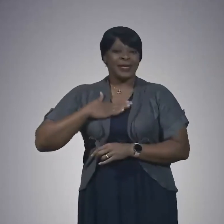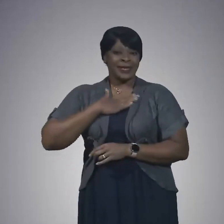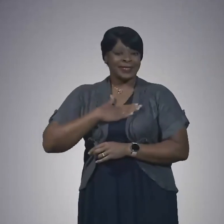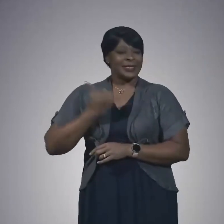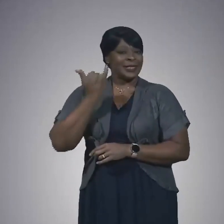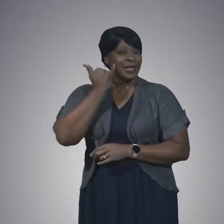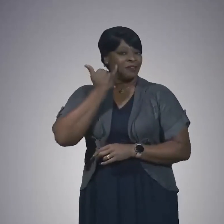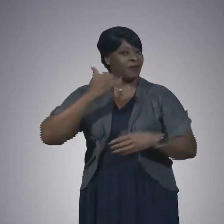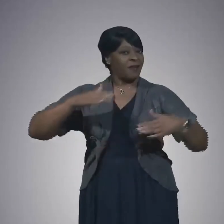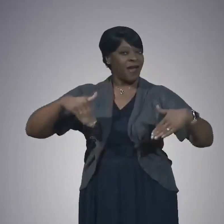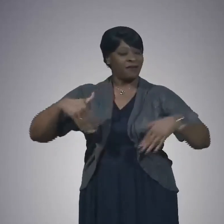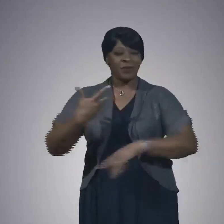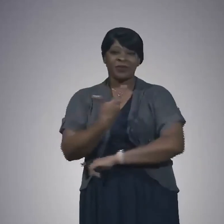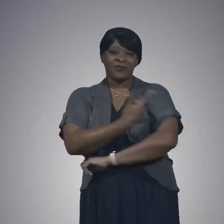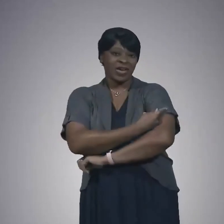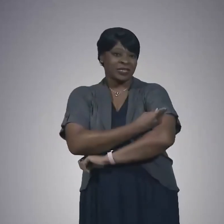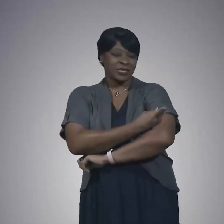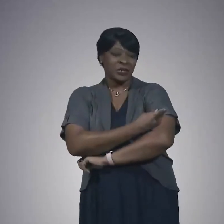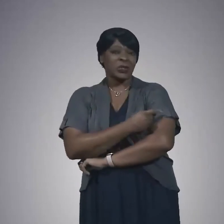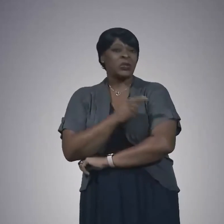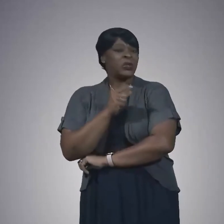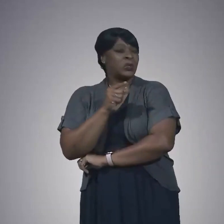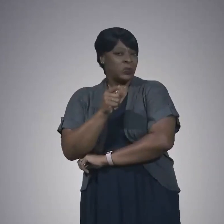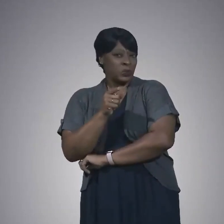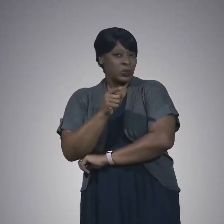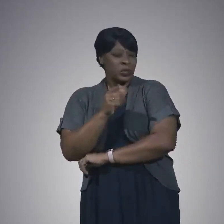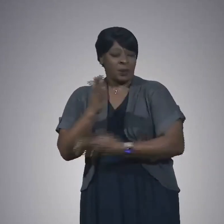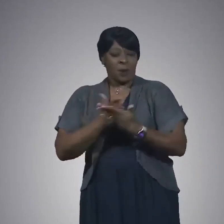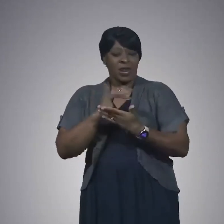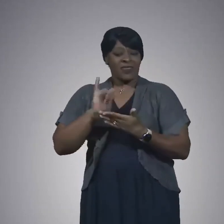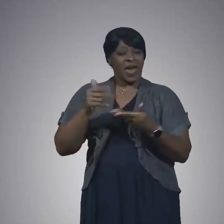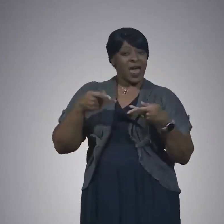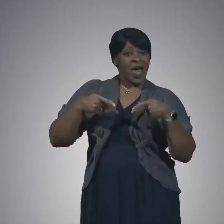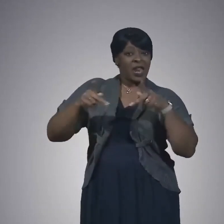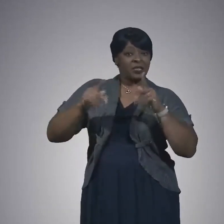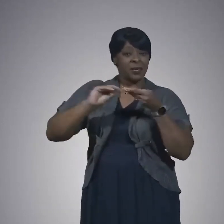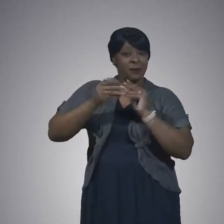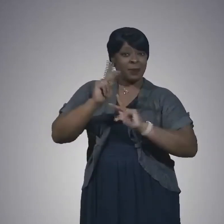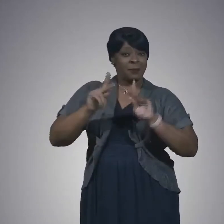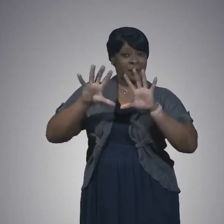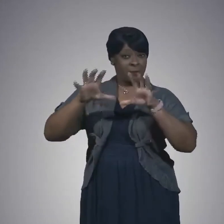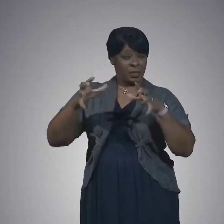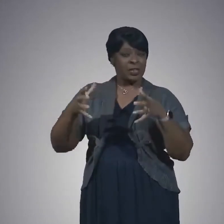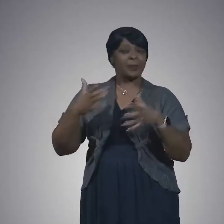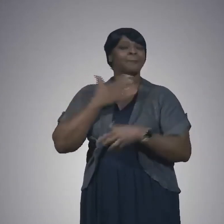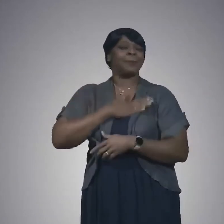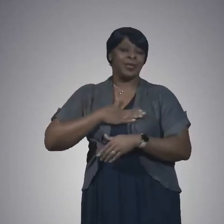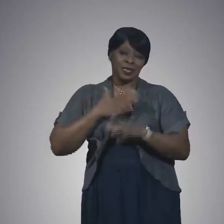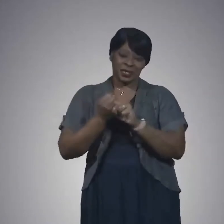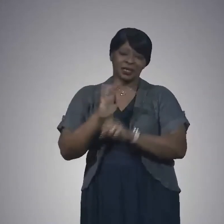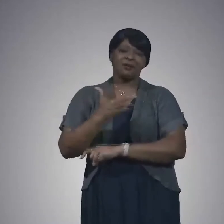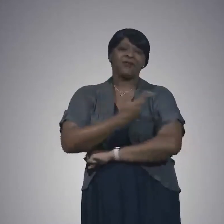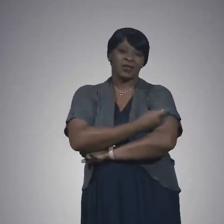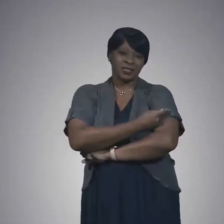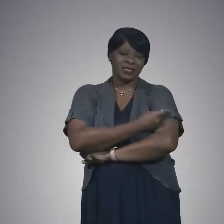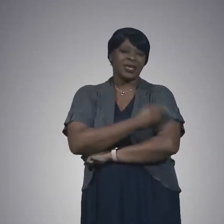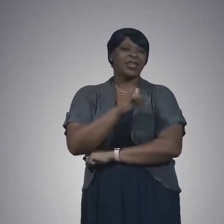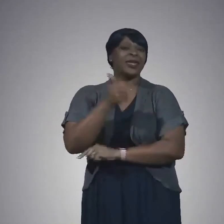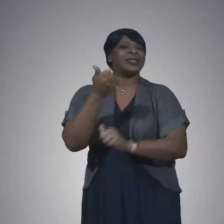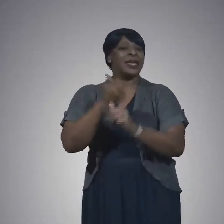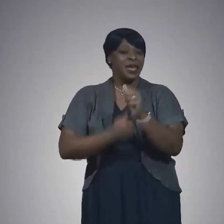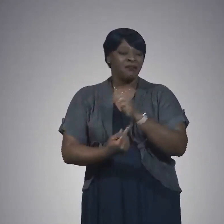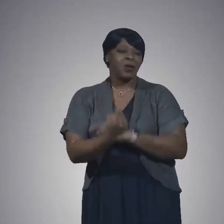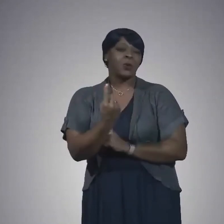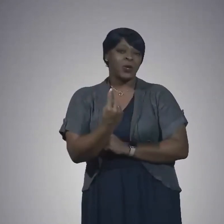you have not been vaccinated and you are a part of that eligible population, please get vaccinated. That's